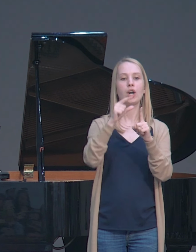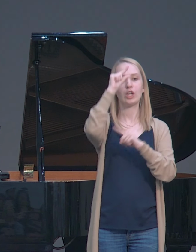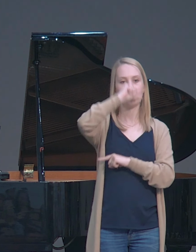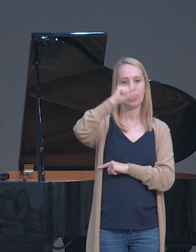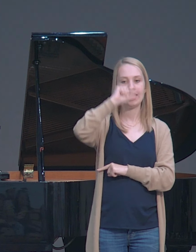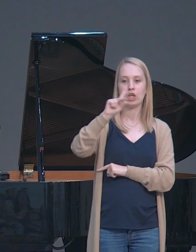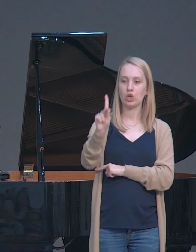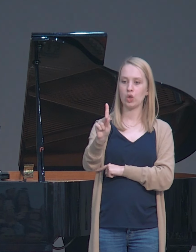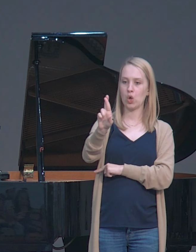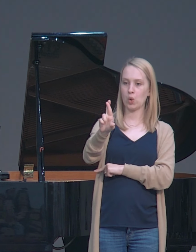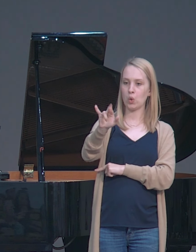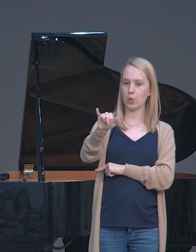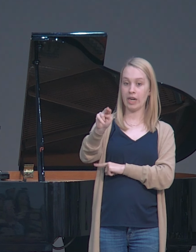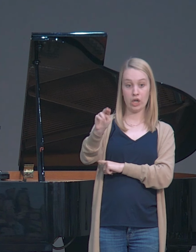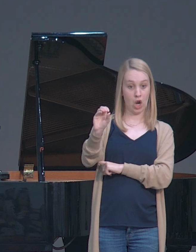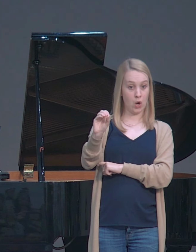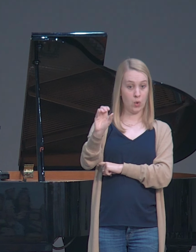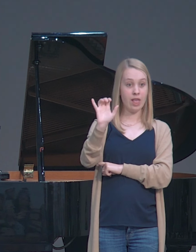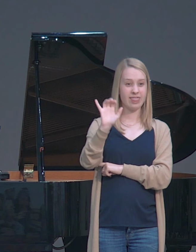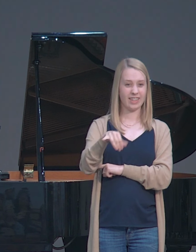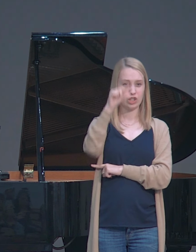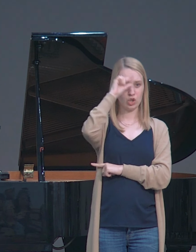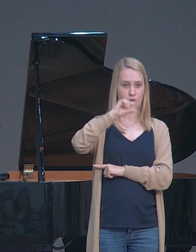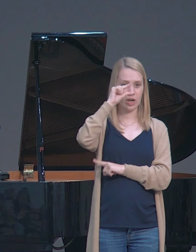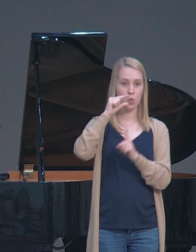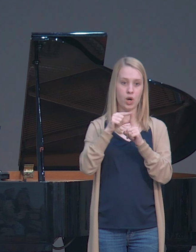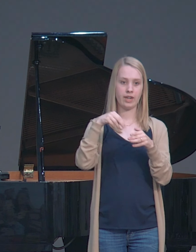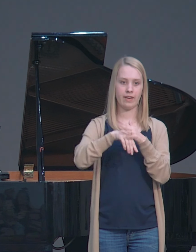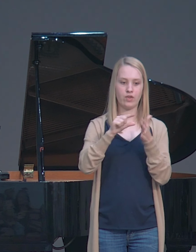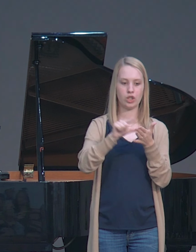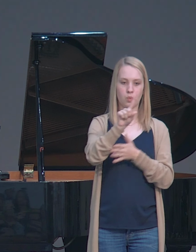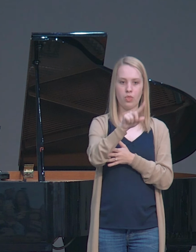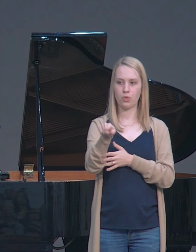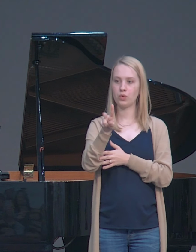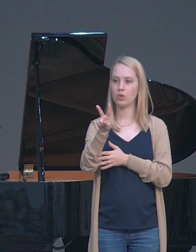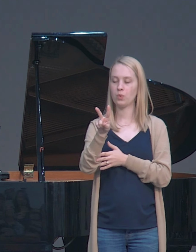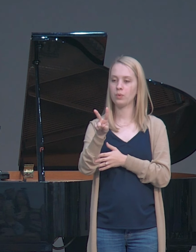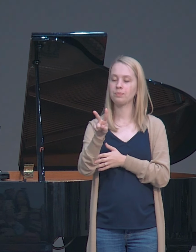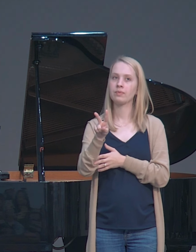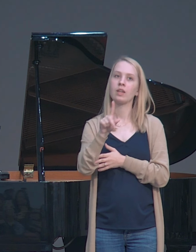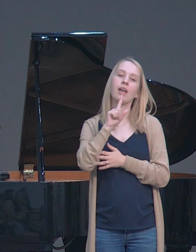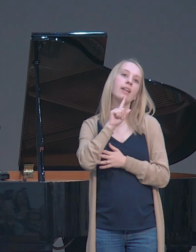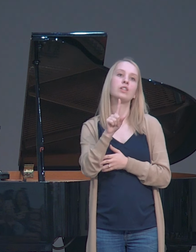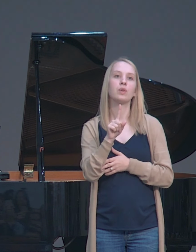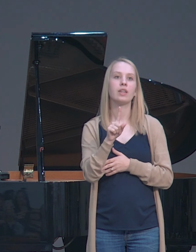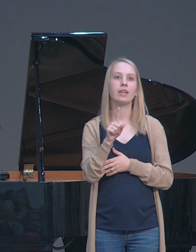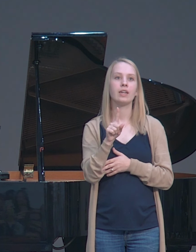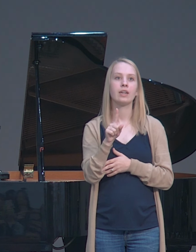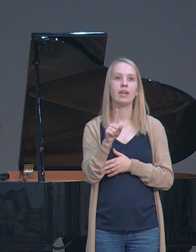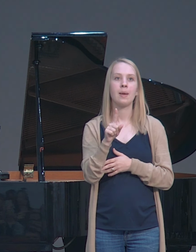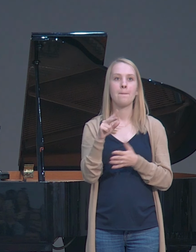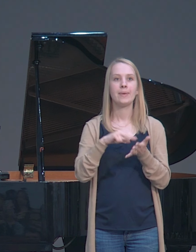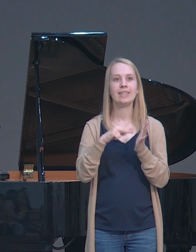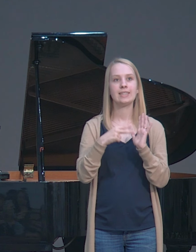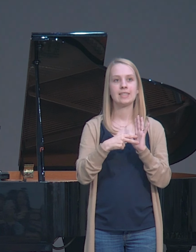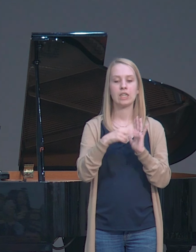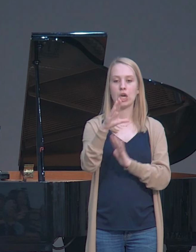word for what's used in verses 1 and 2. And it refers specifically to condemnation here. Condemnation.